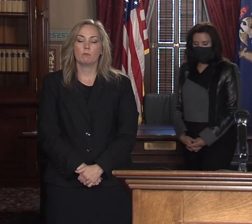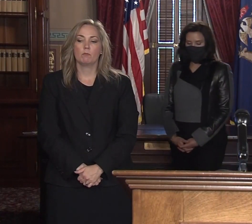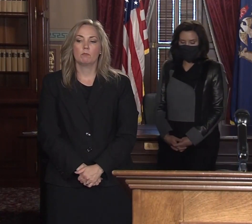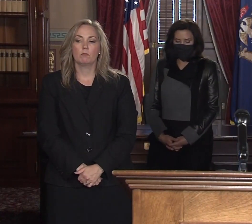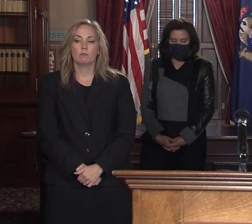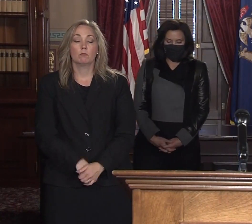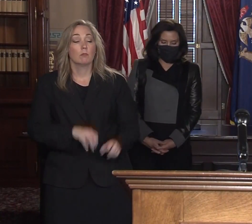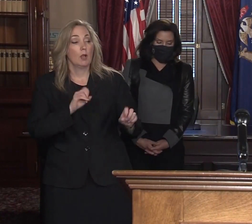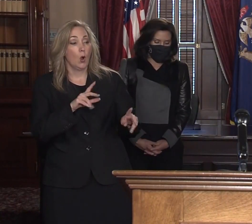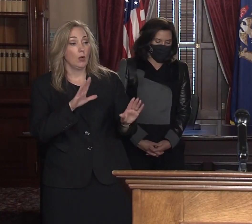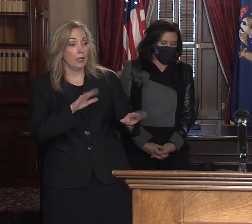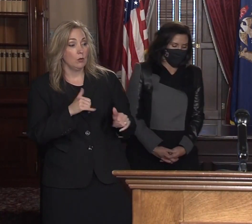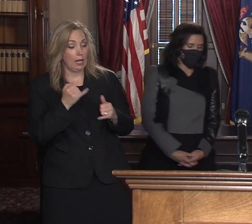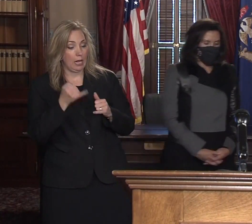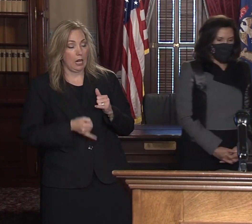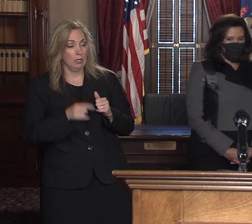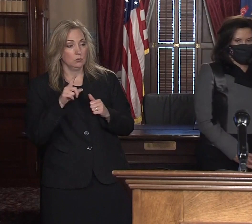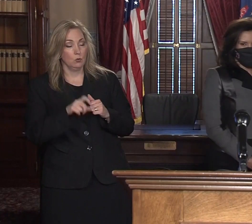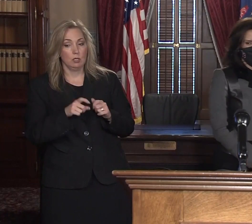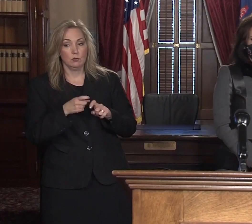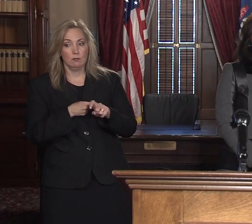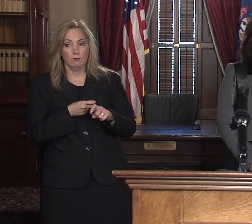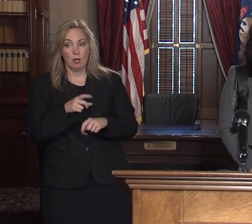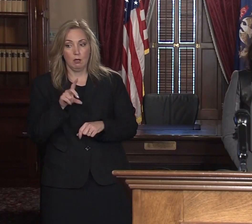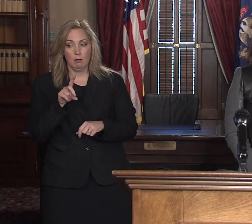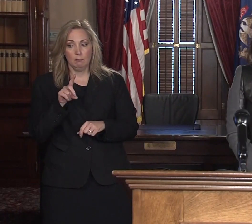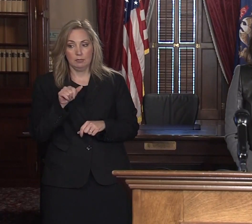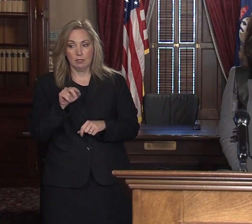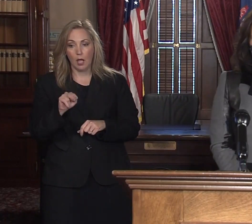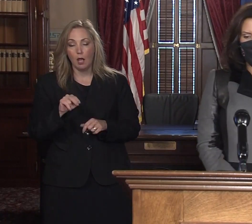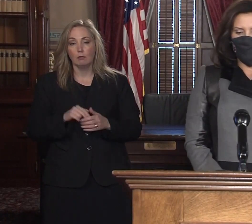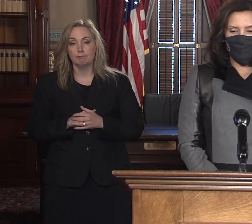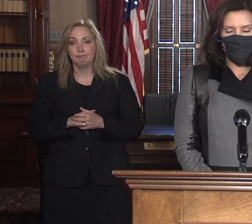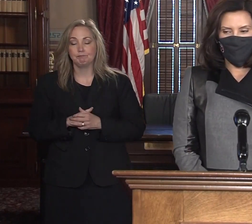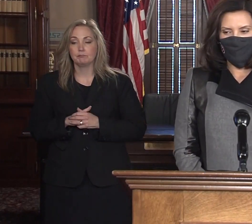Okay, great. So the last question will come from Ben Henry.